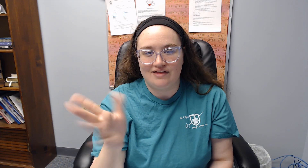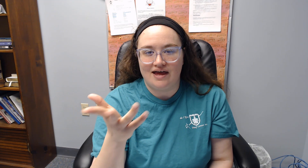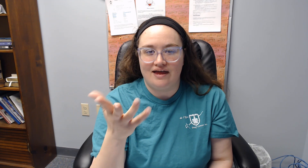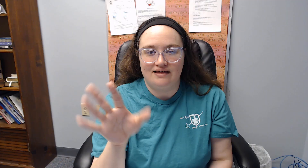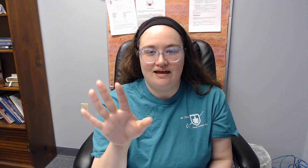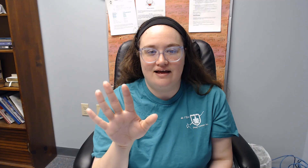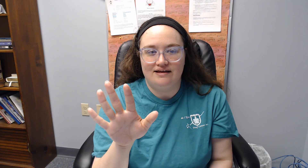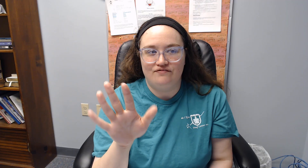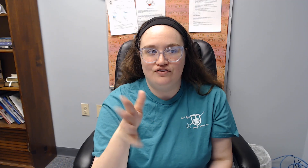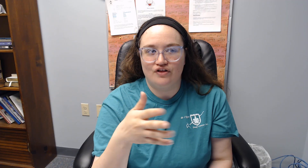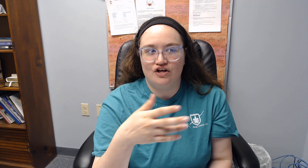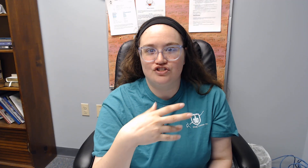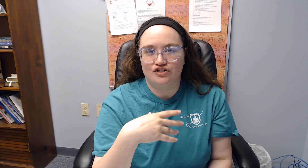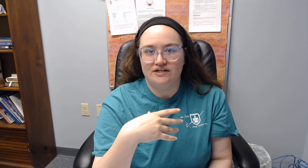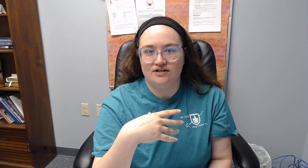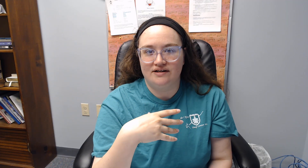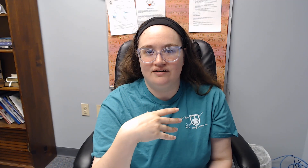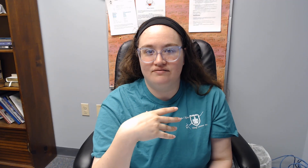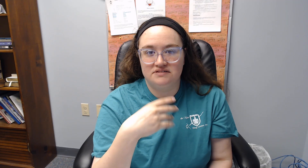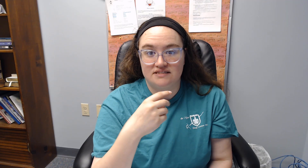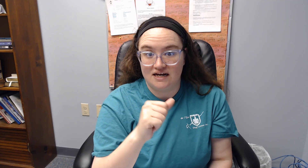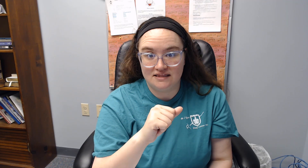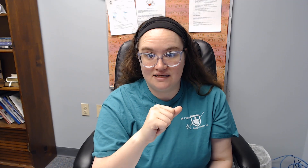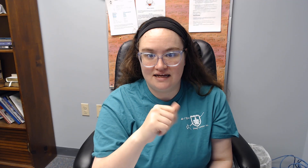that if you've lost your hearing suddenly and it's